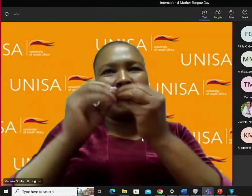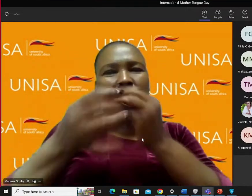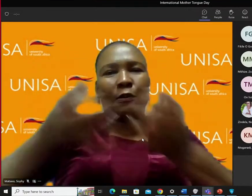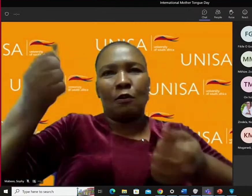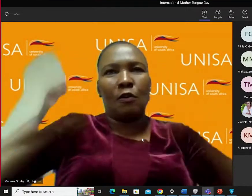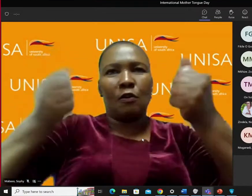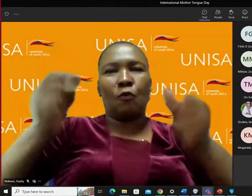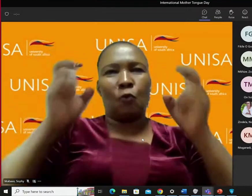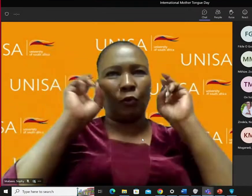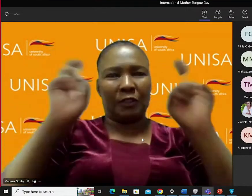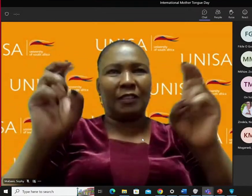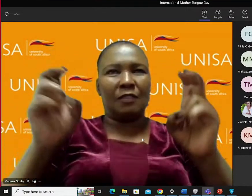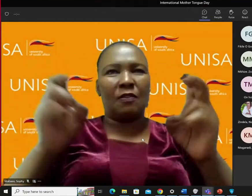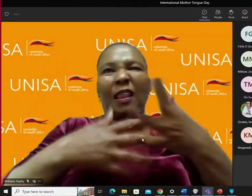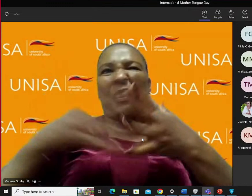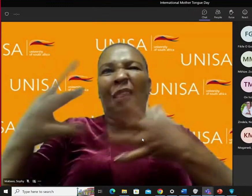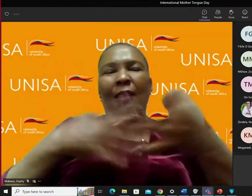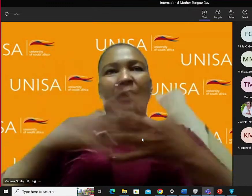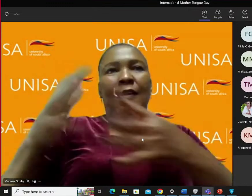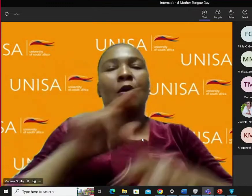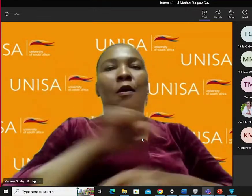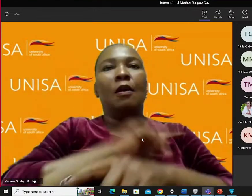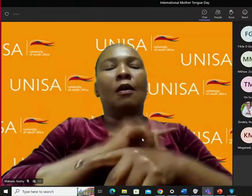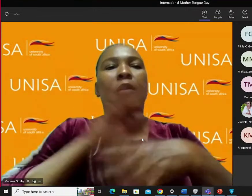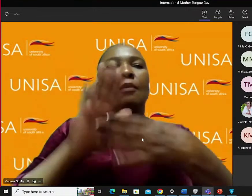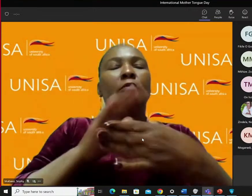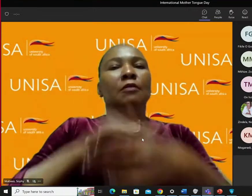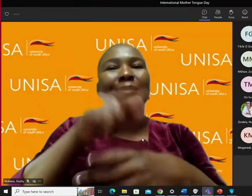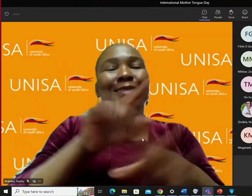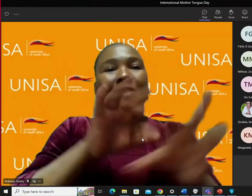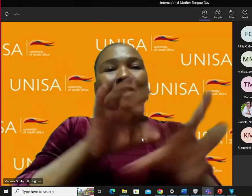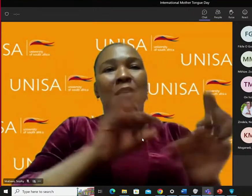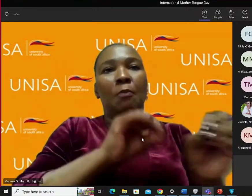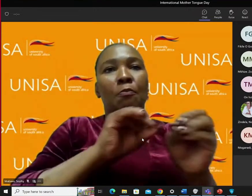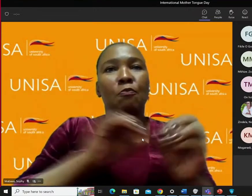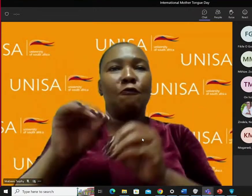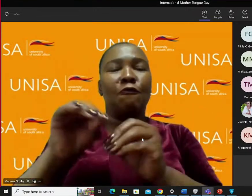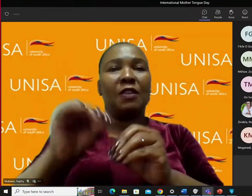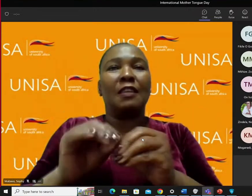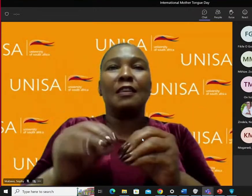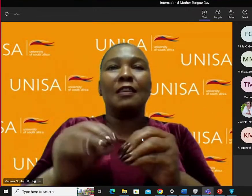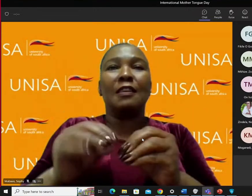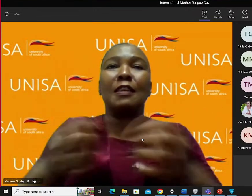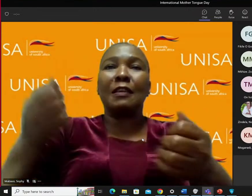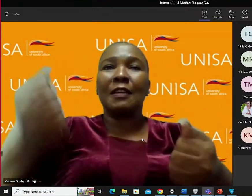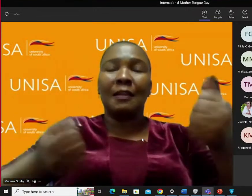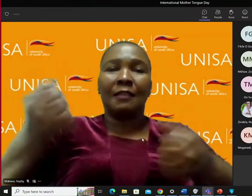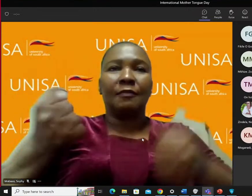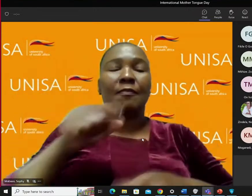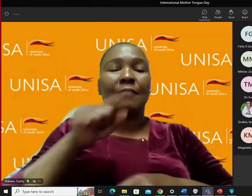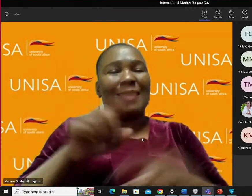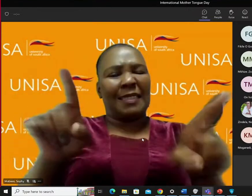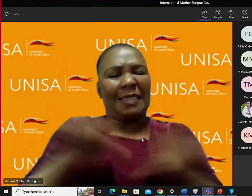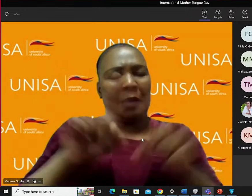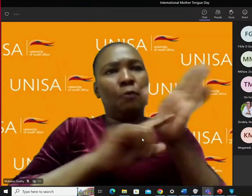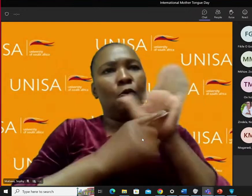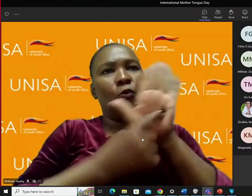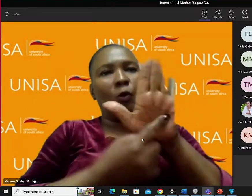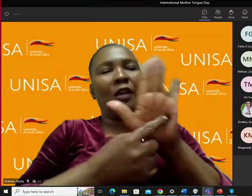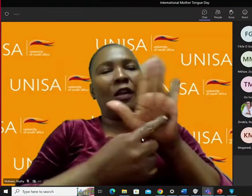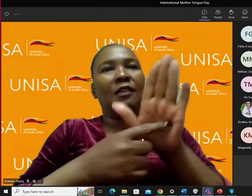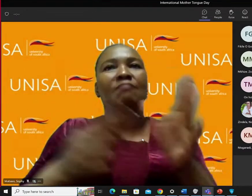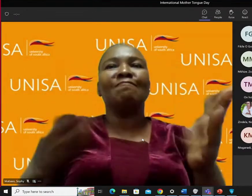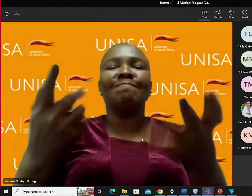a train, because those are all moving vehicles. In this same way, certain